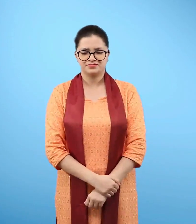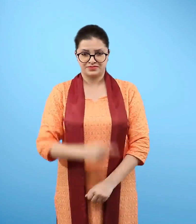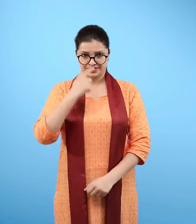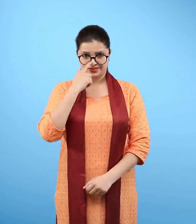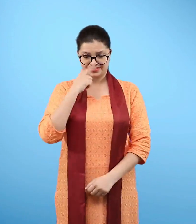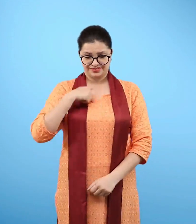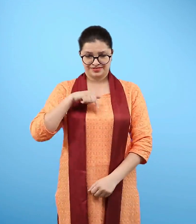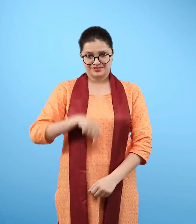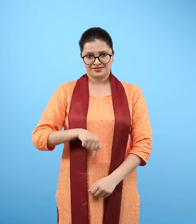The girl replies,